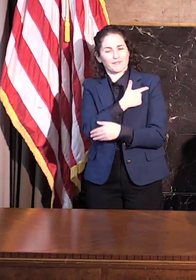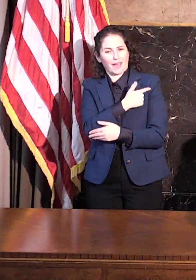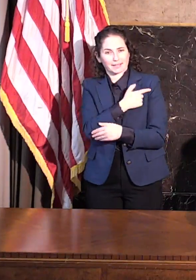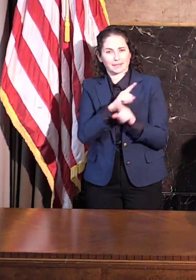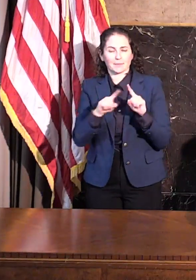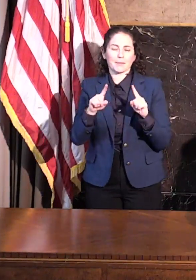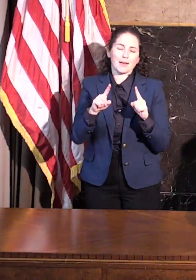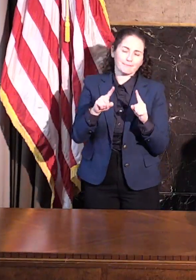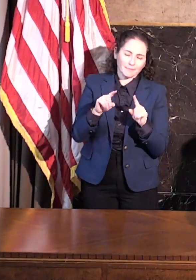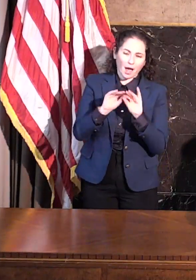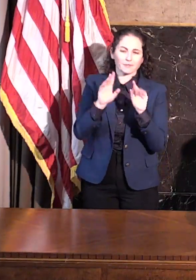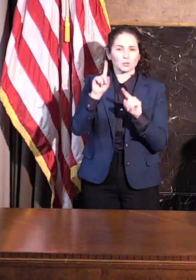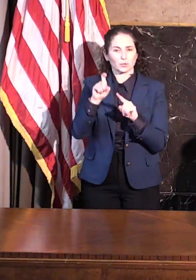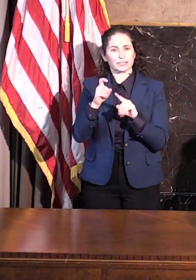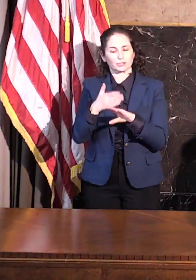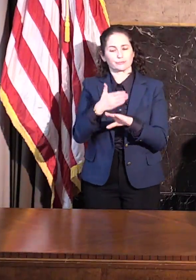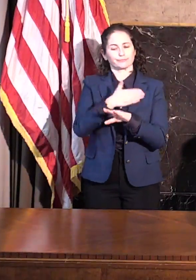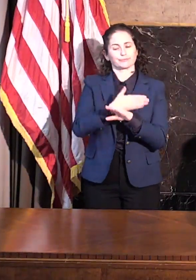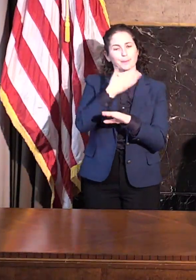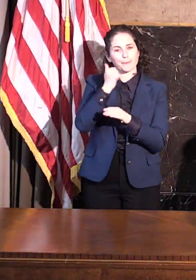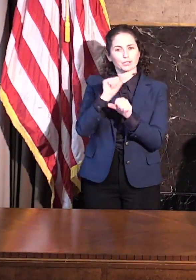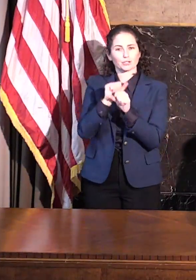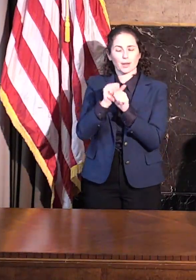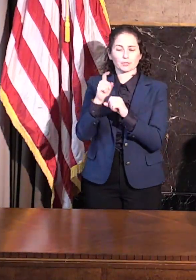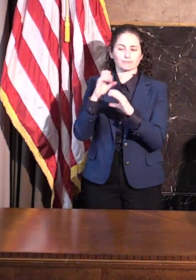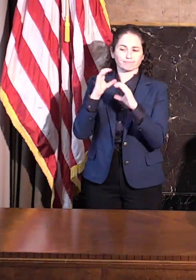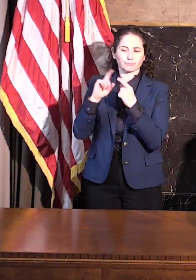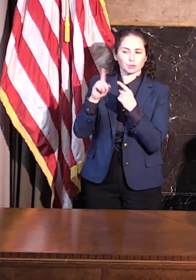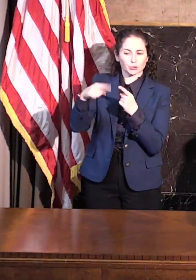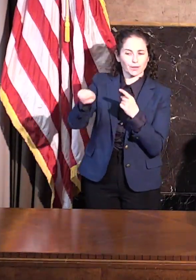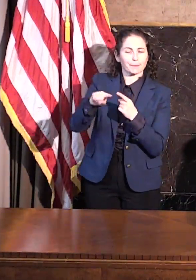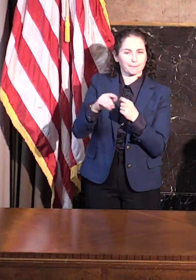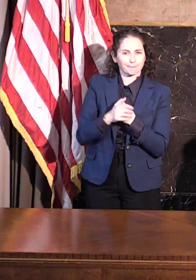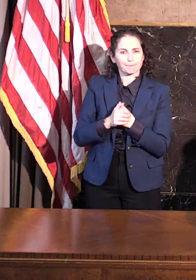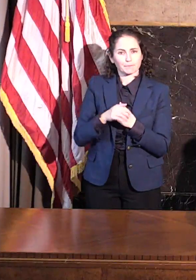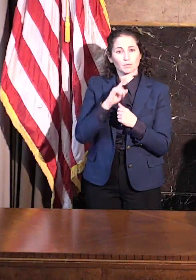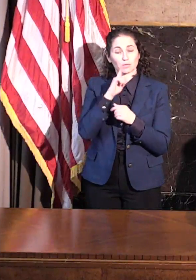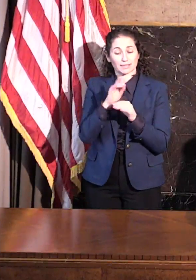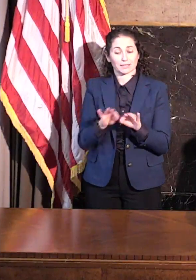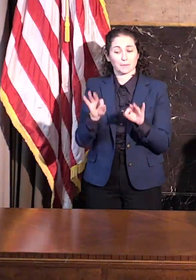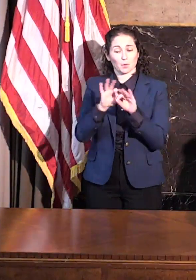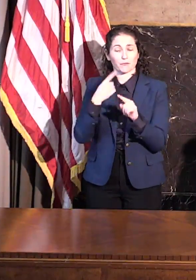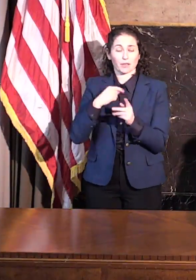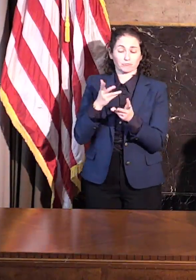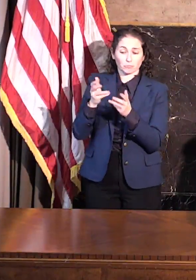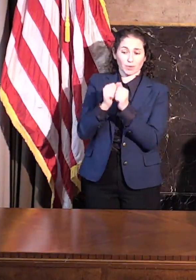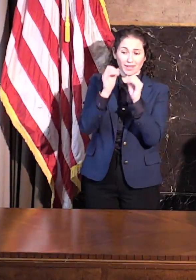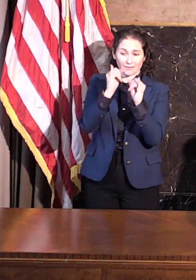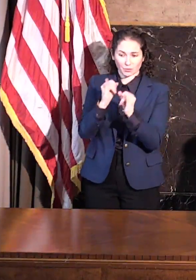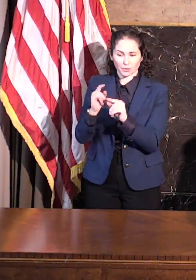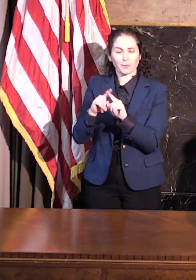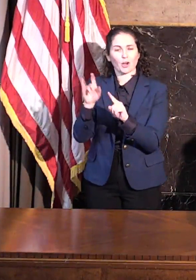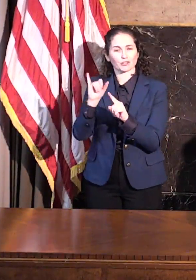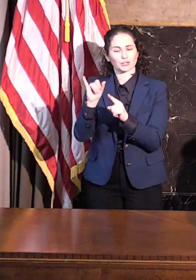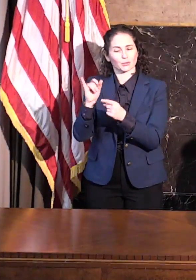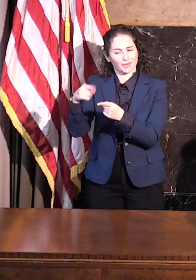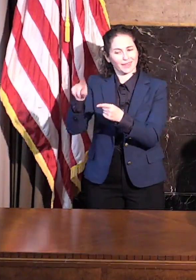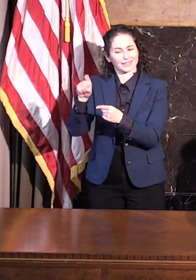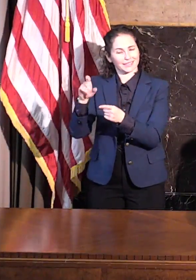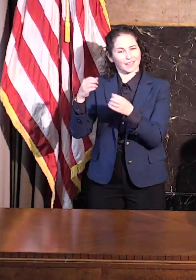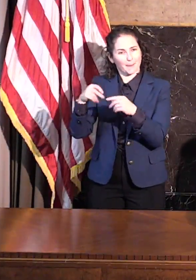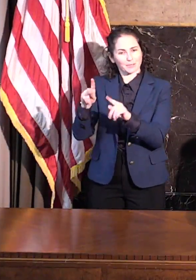observe those individuals that they know, whether they're family members or coworkers or whatever, who have been vaccinated, so that they can see